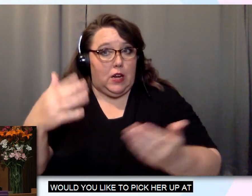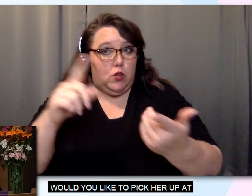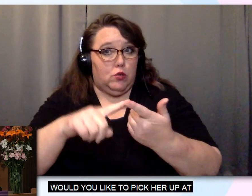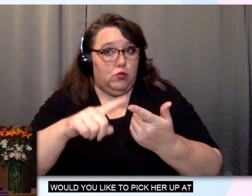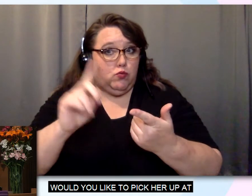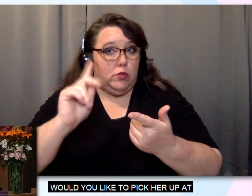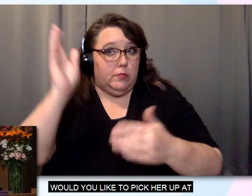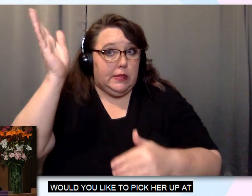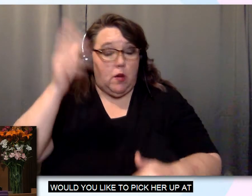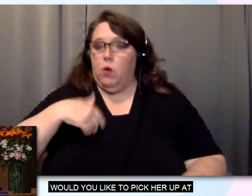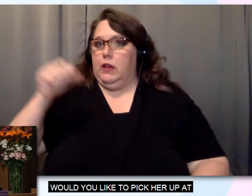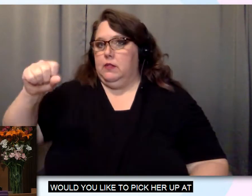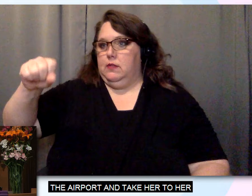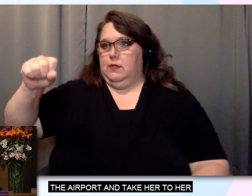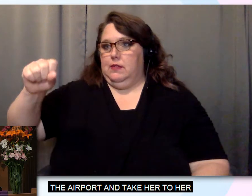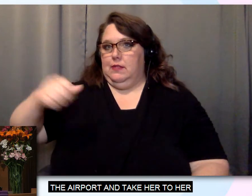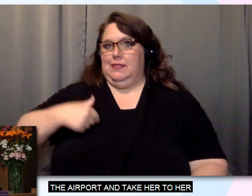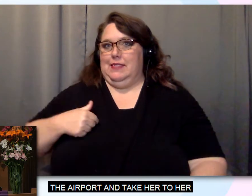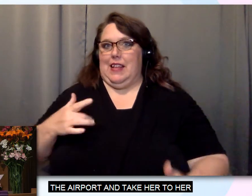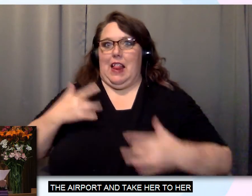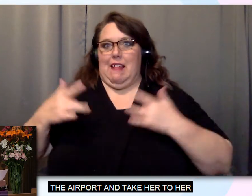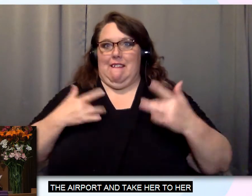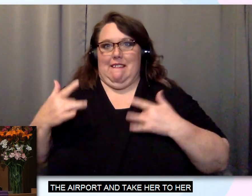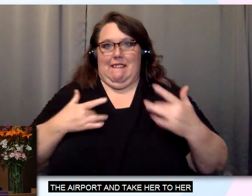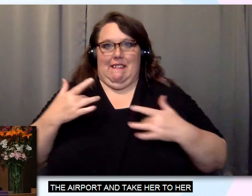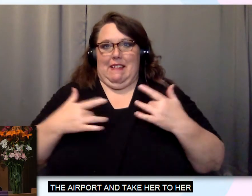airport and take her to her speaking engagement?